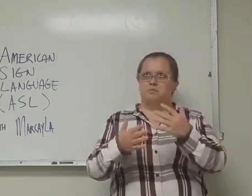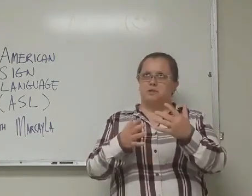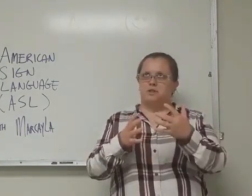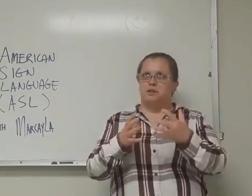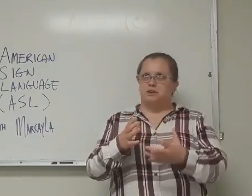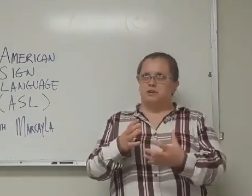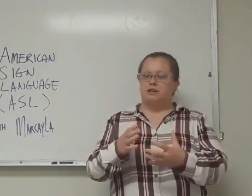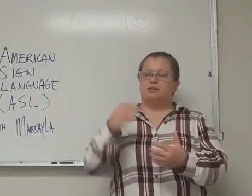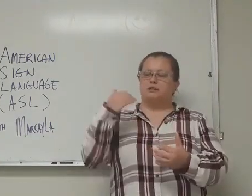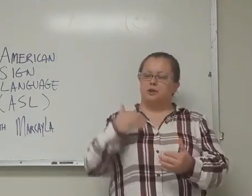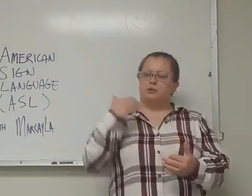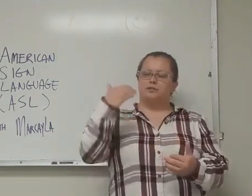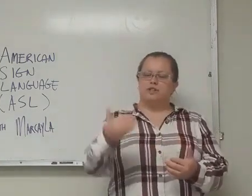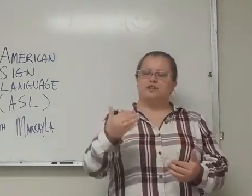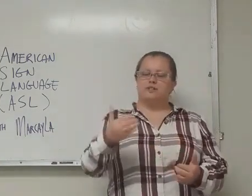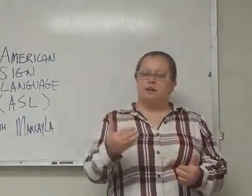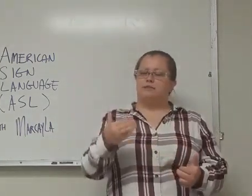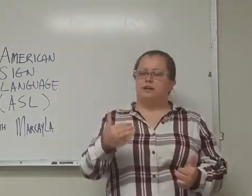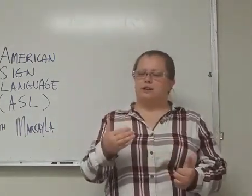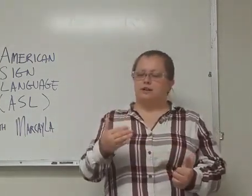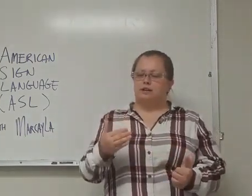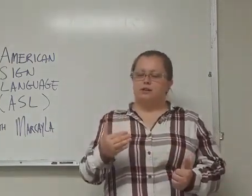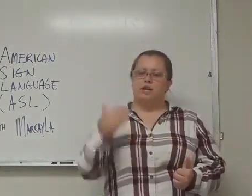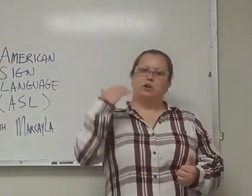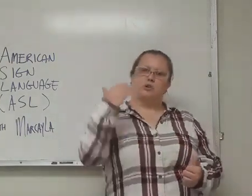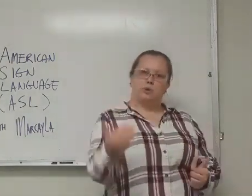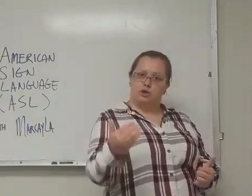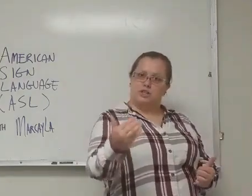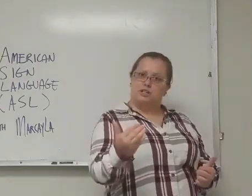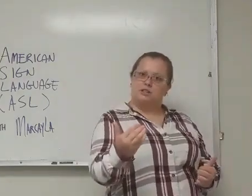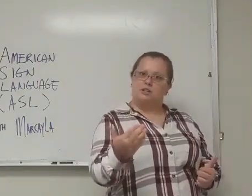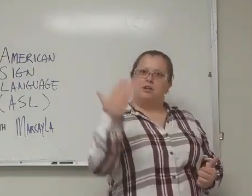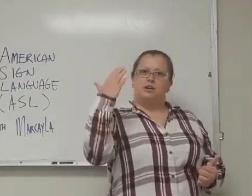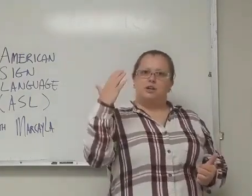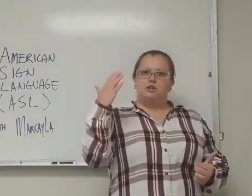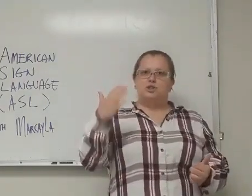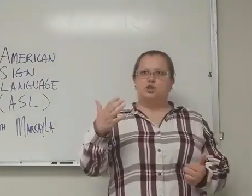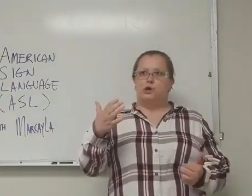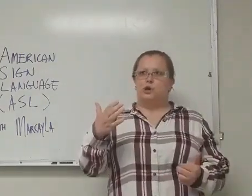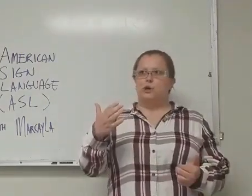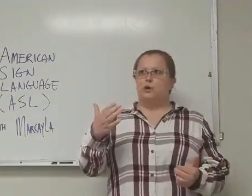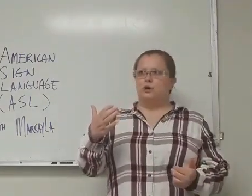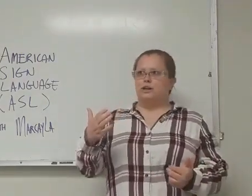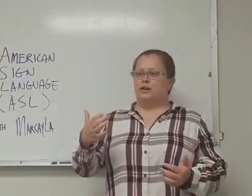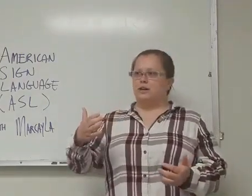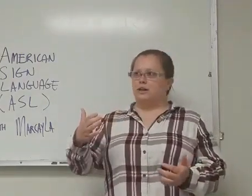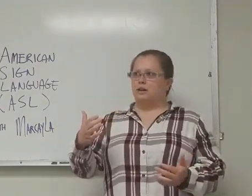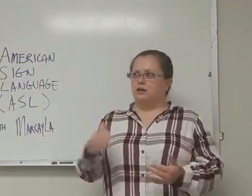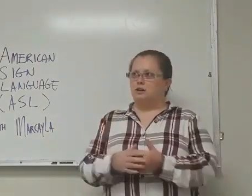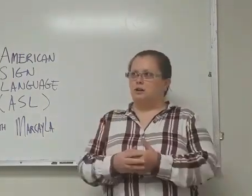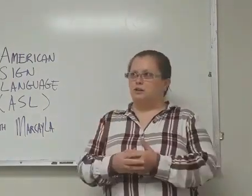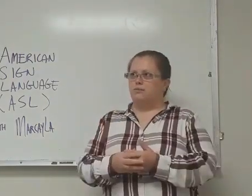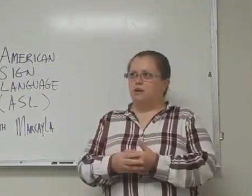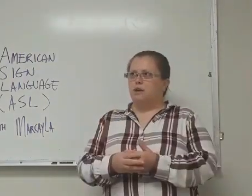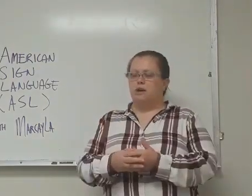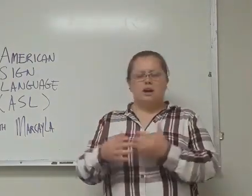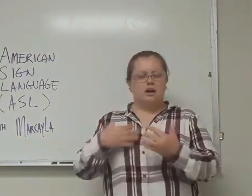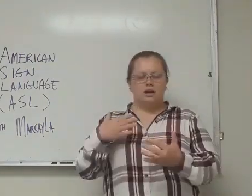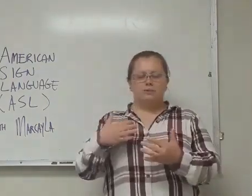to think of it that your reflection is kind of like the other person. So it kind of helps